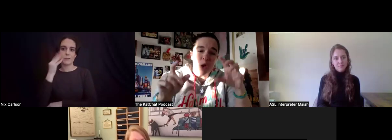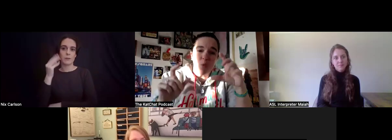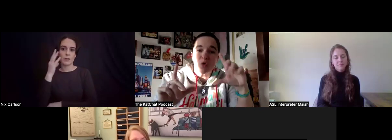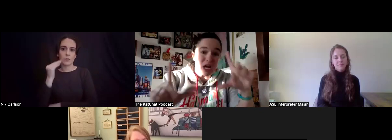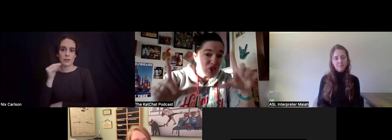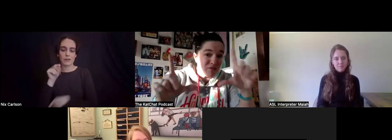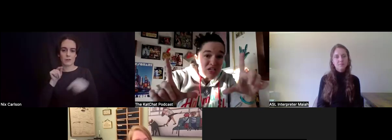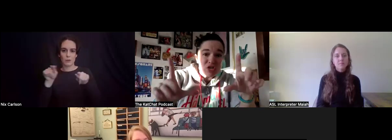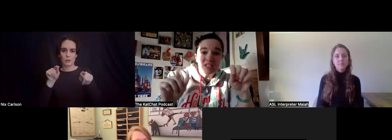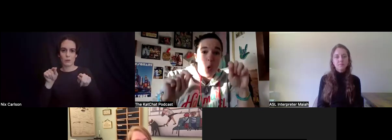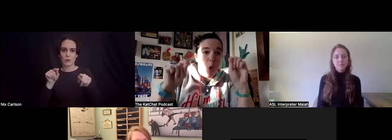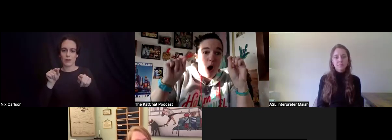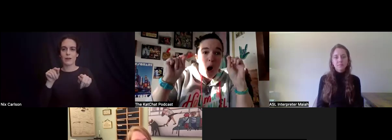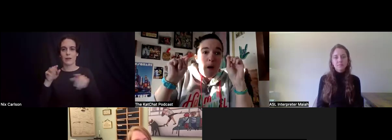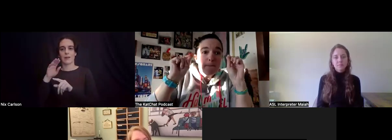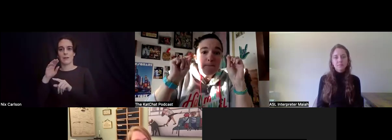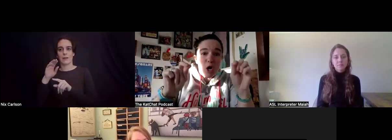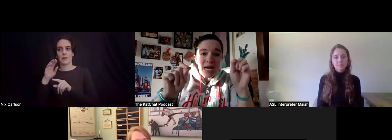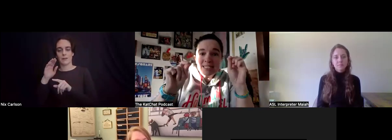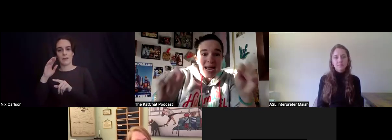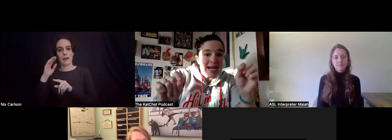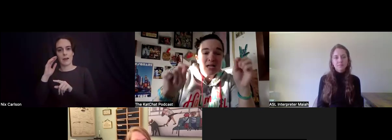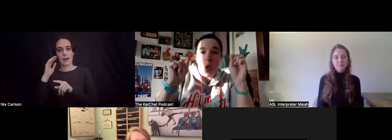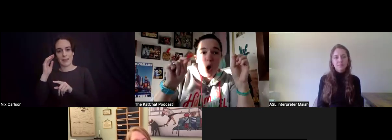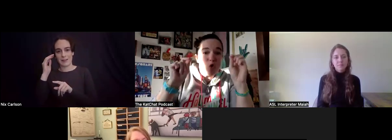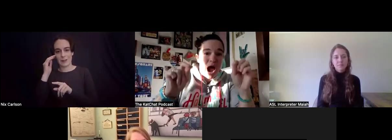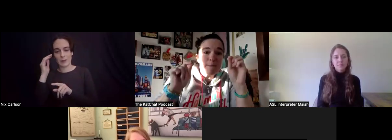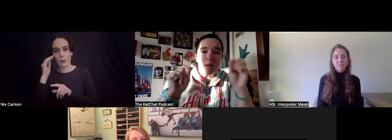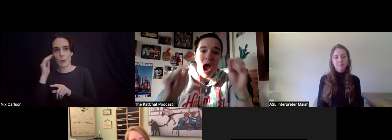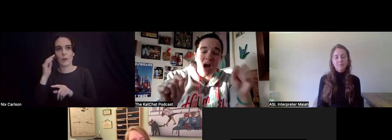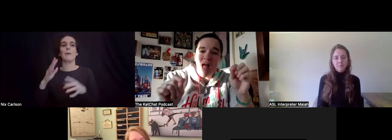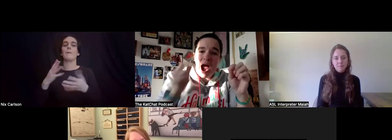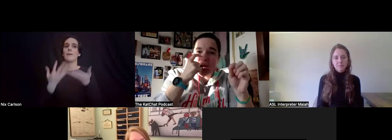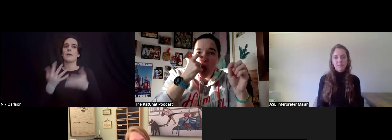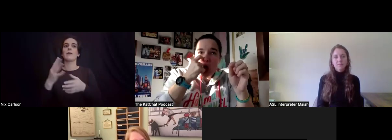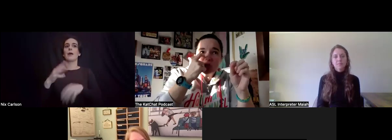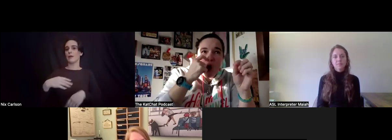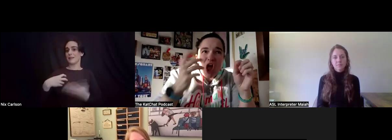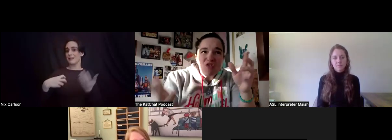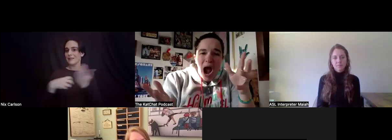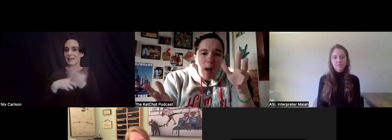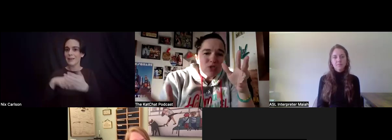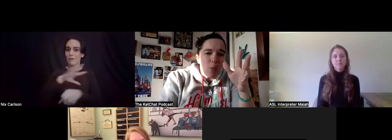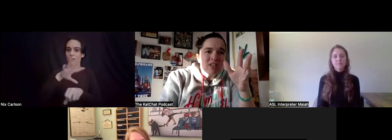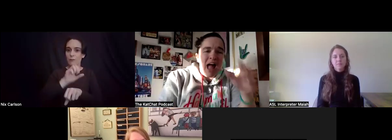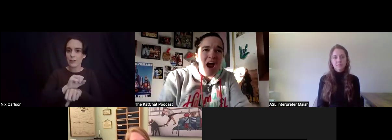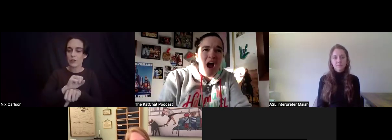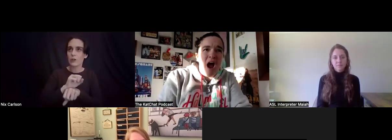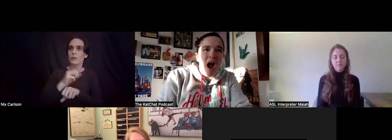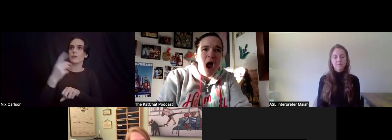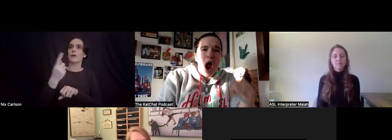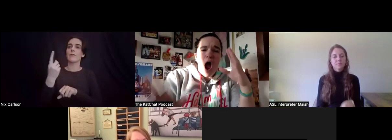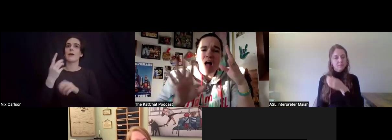said something with the reservation or booking tickets or grabbing them online. So another option was